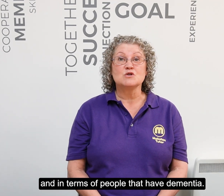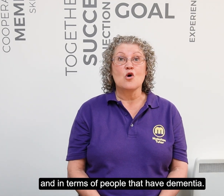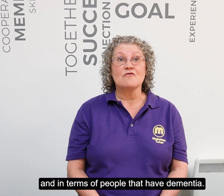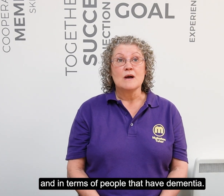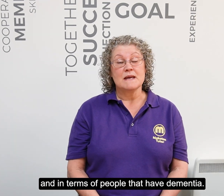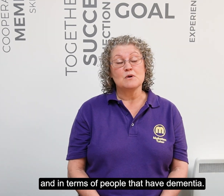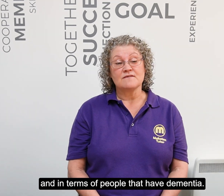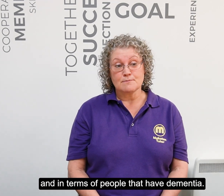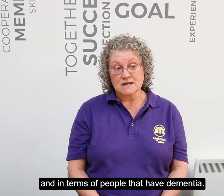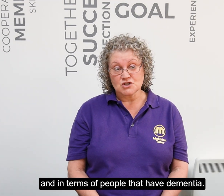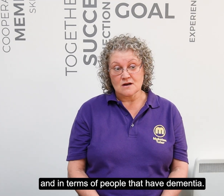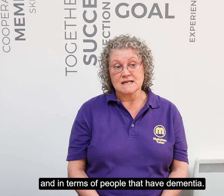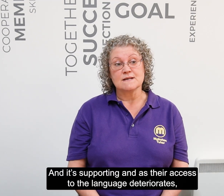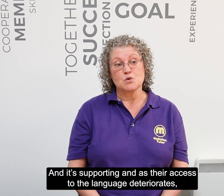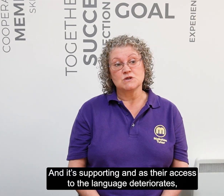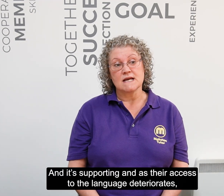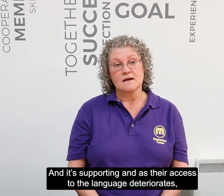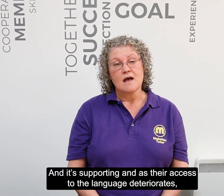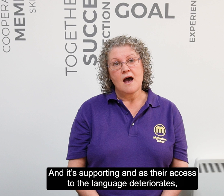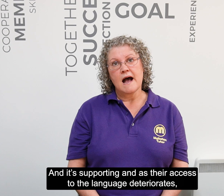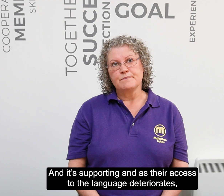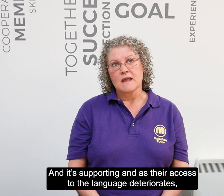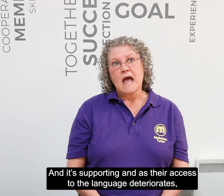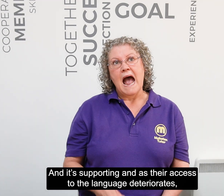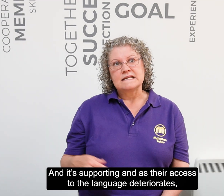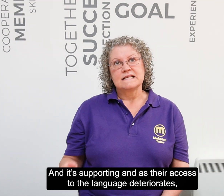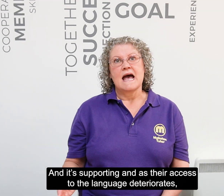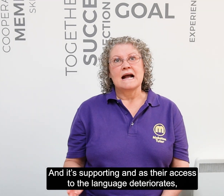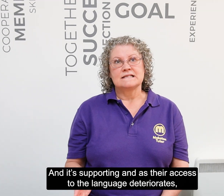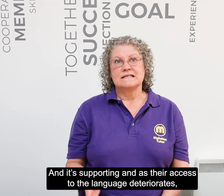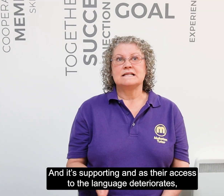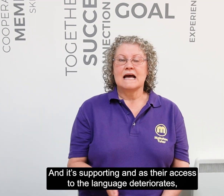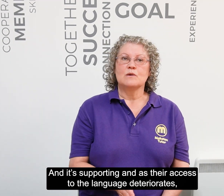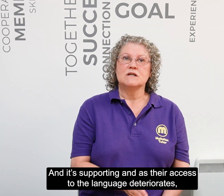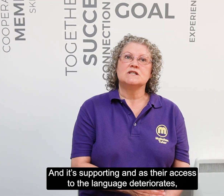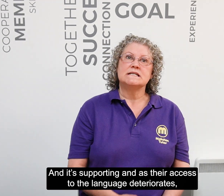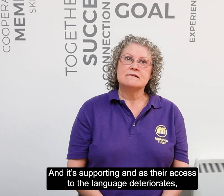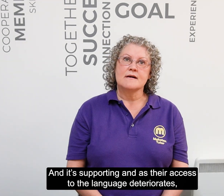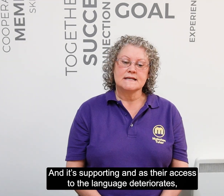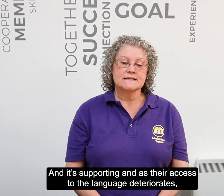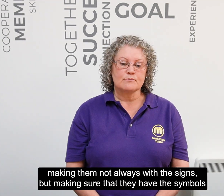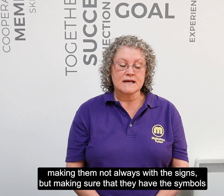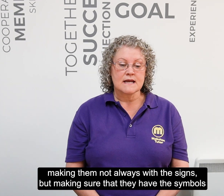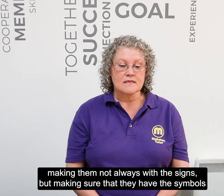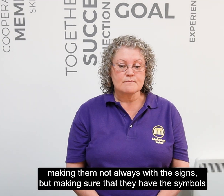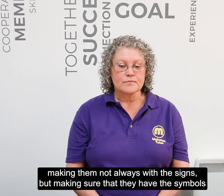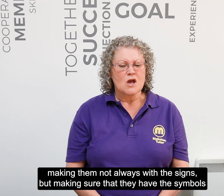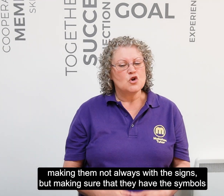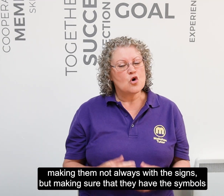of people who have dementia, and it's supporting as their access to language deteriorates, making them not